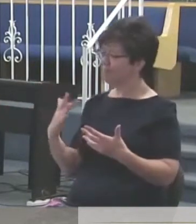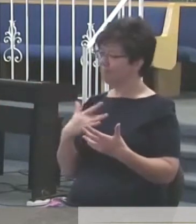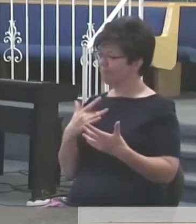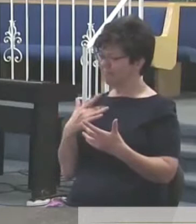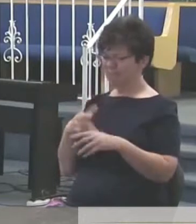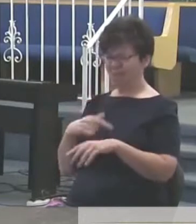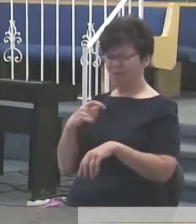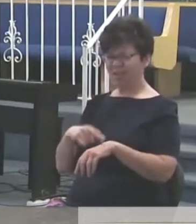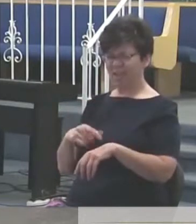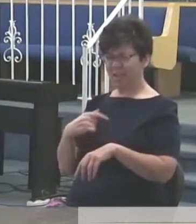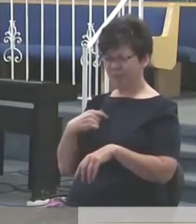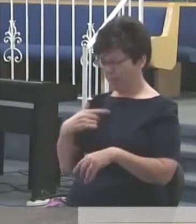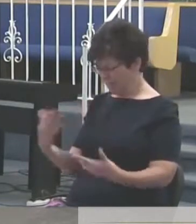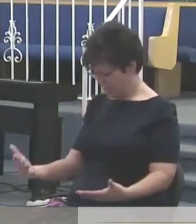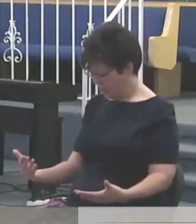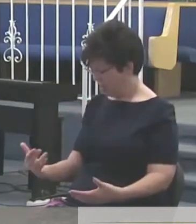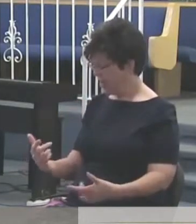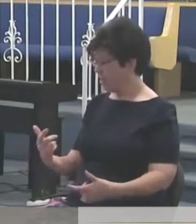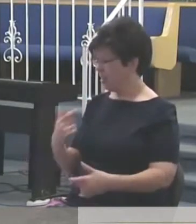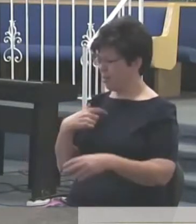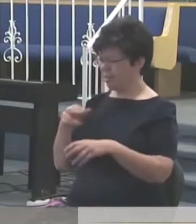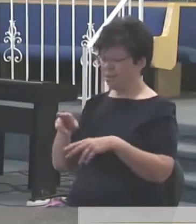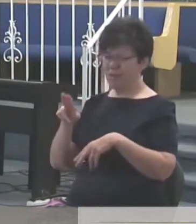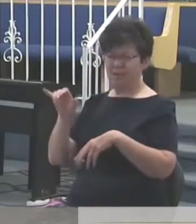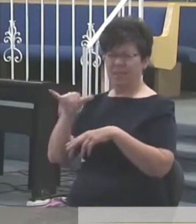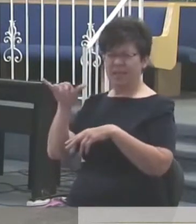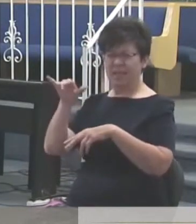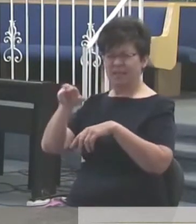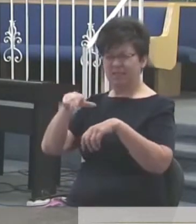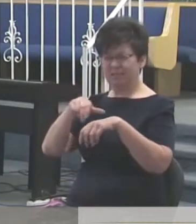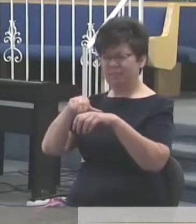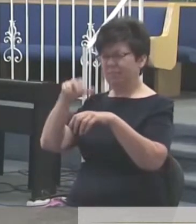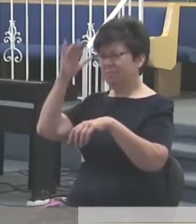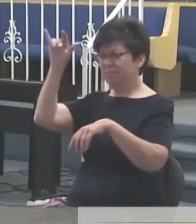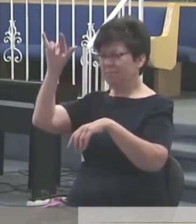it's been a long time since I was on an airplane, but you know, they go through this long thing about